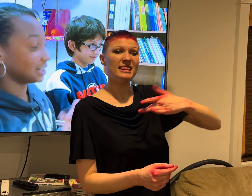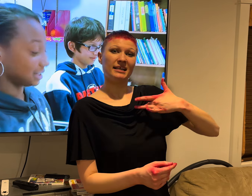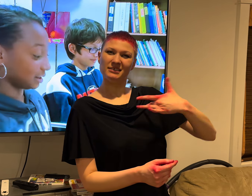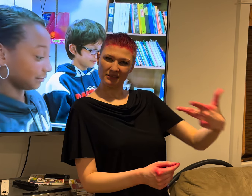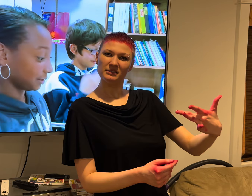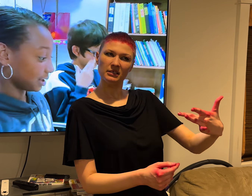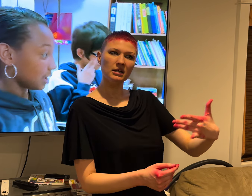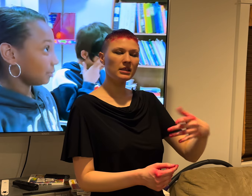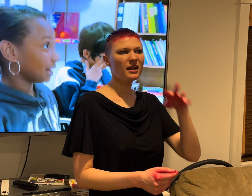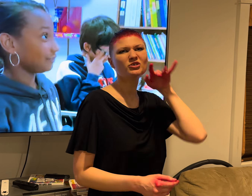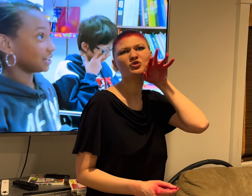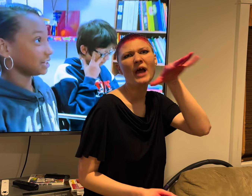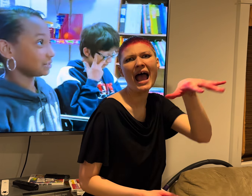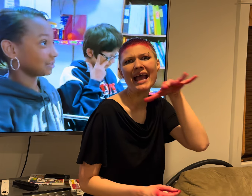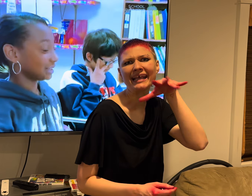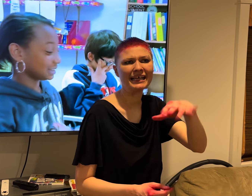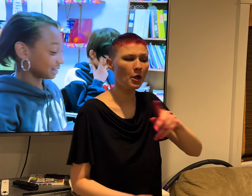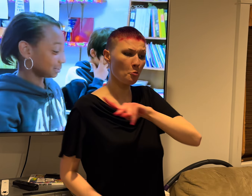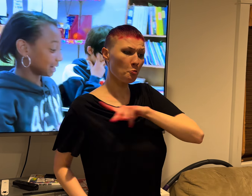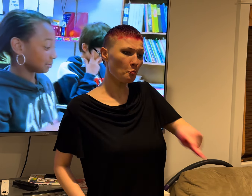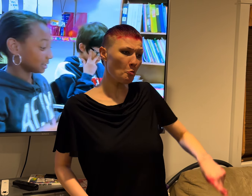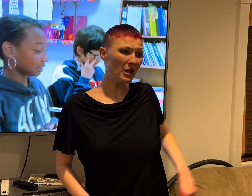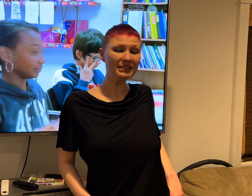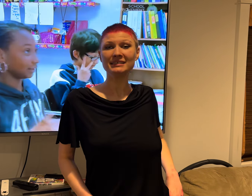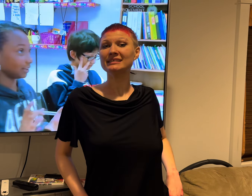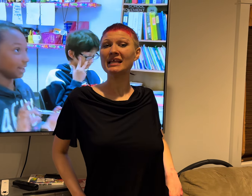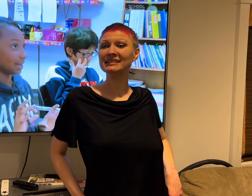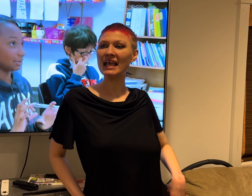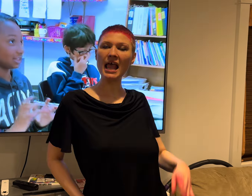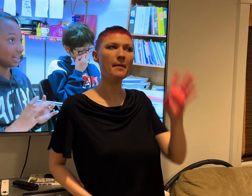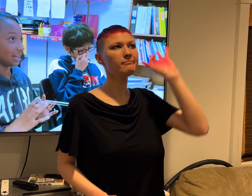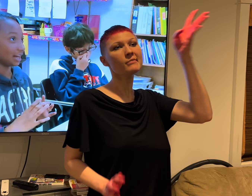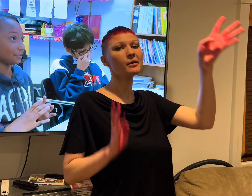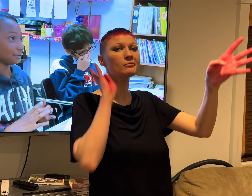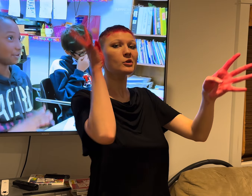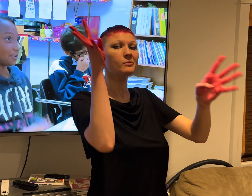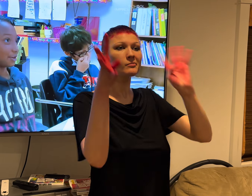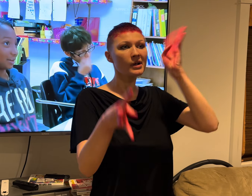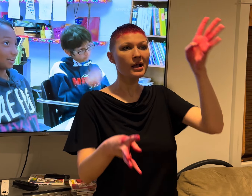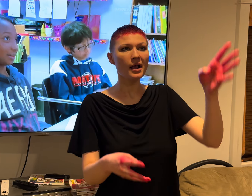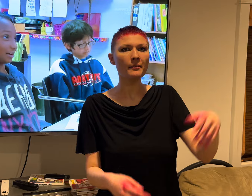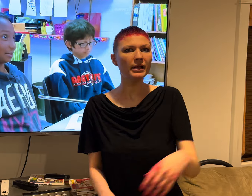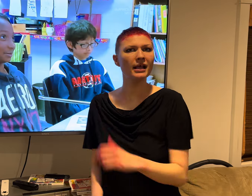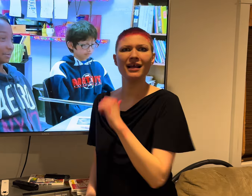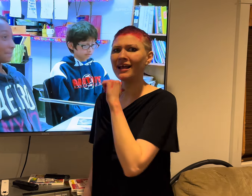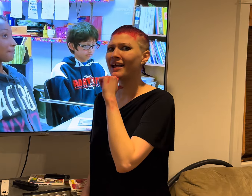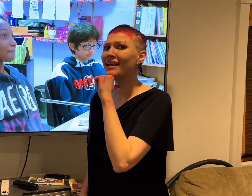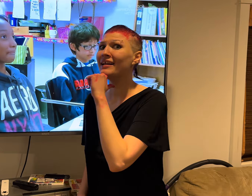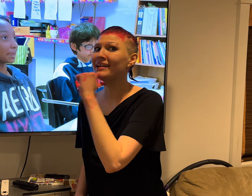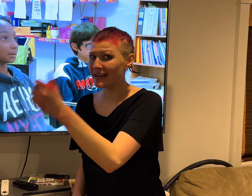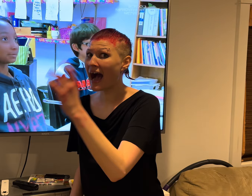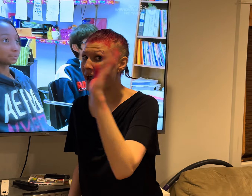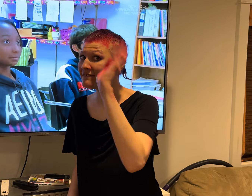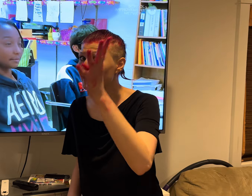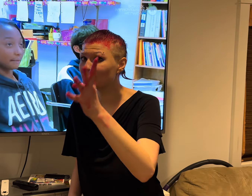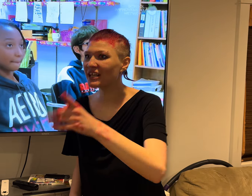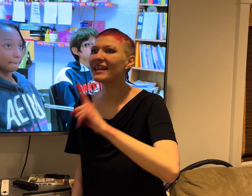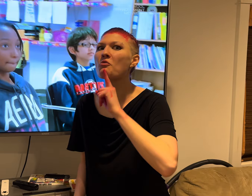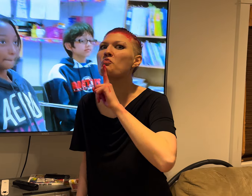stuff. Nonfiction is really sometimes stuff that really happens in life. There's one thing you can look at on here